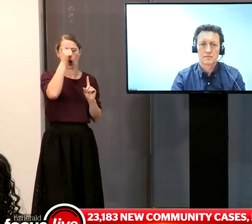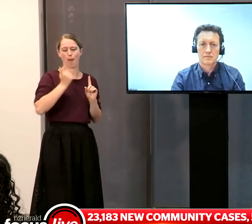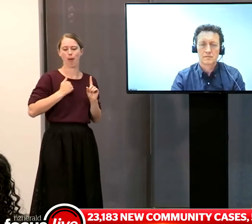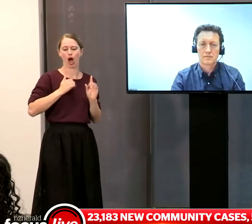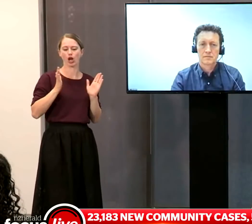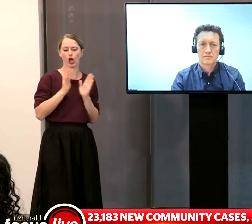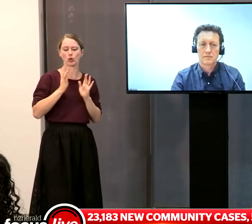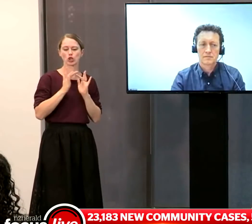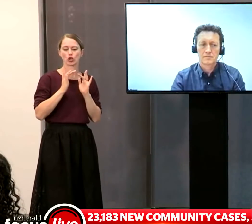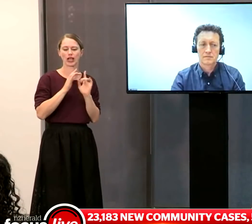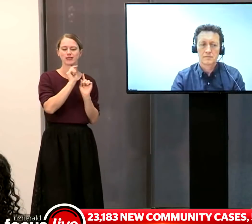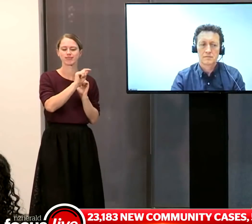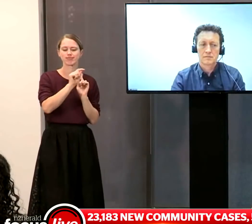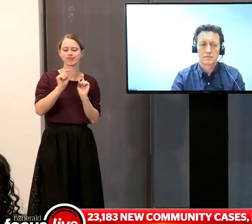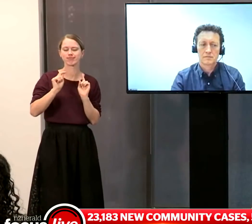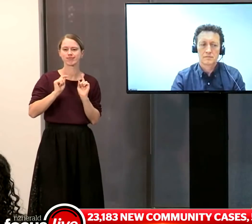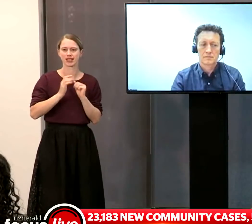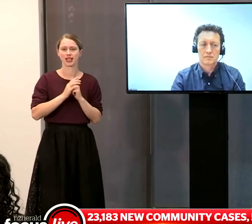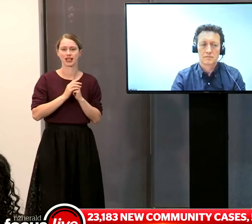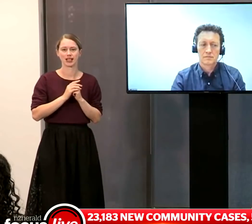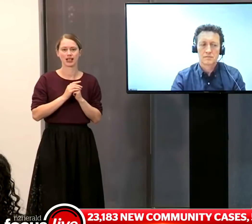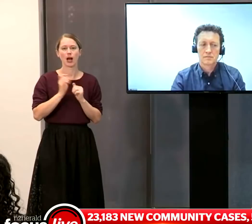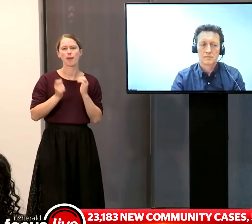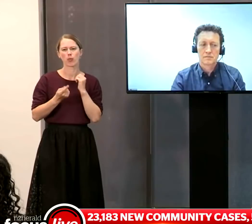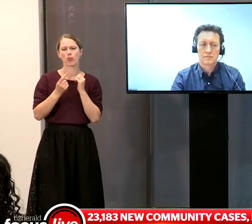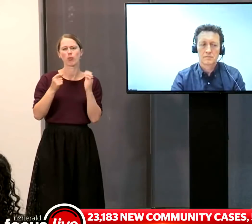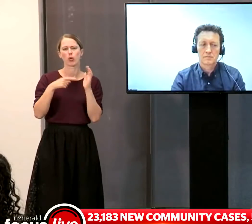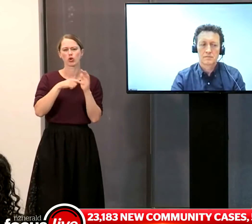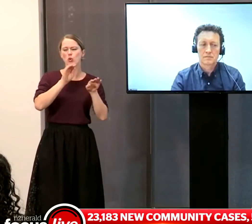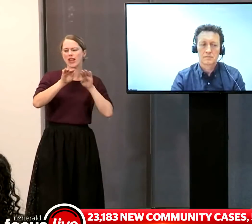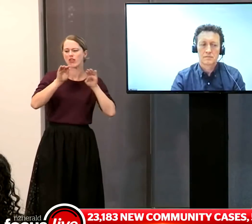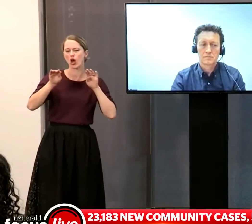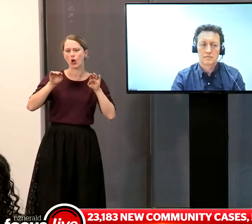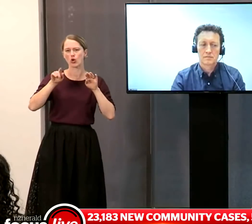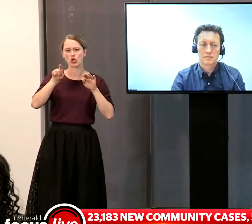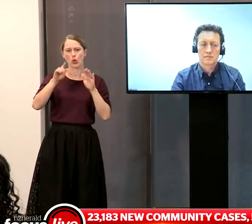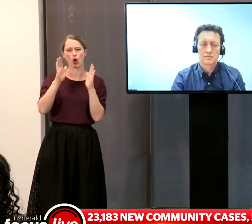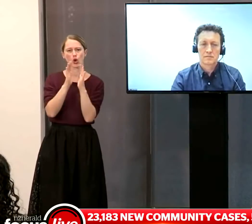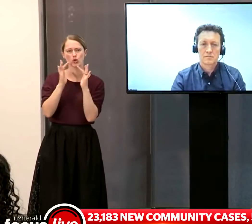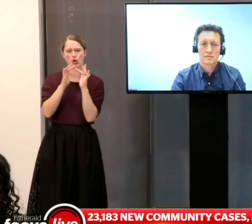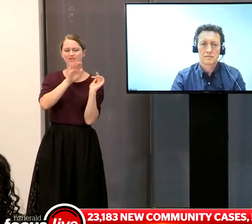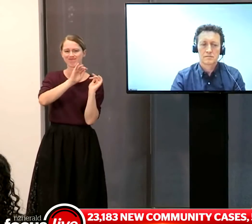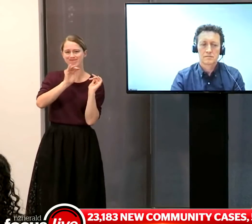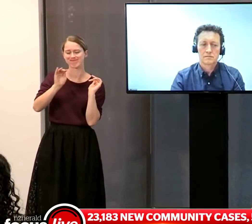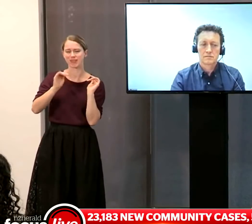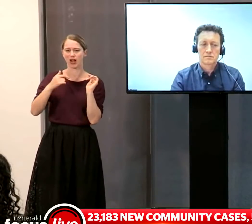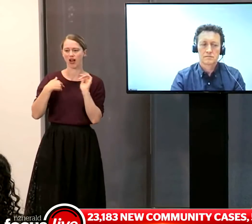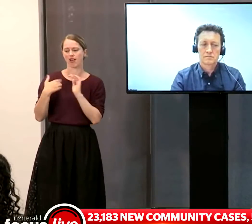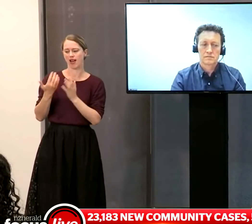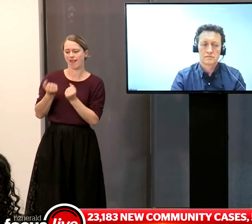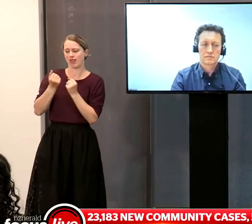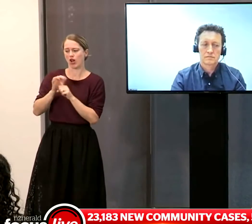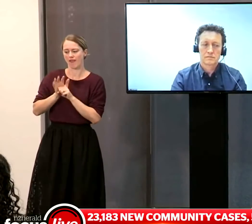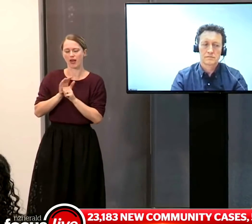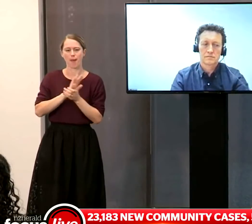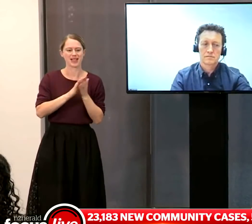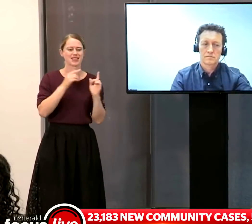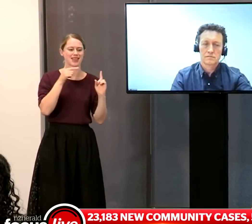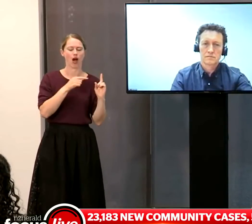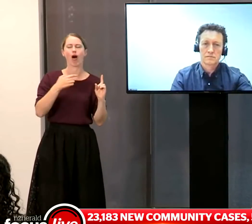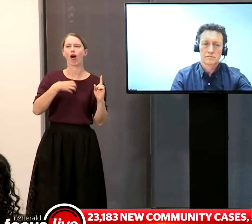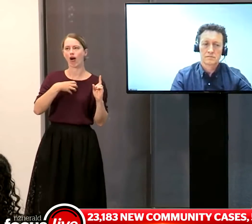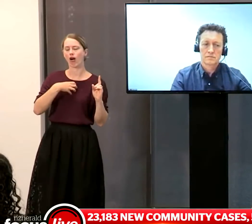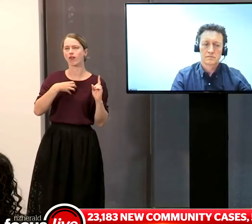are. And there's a real opportunity to let people know who are your close contacts that you've returned a positive result, because then they may